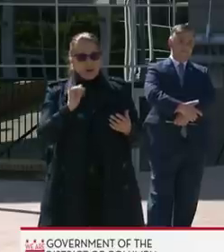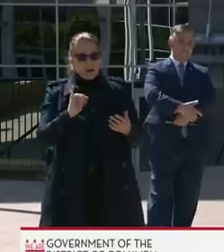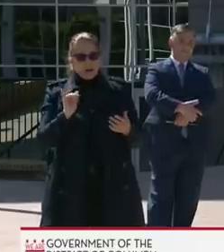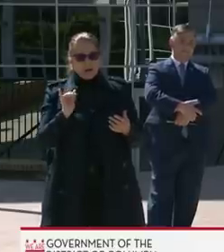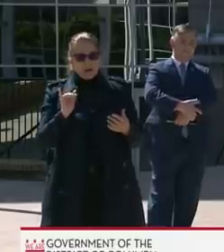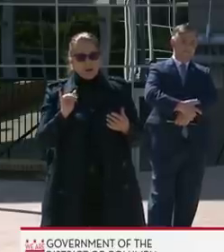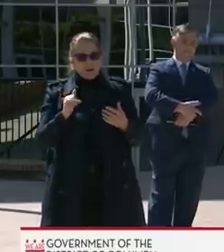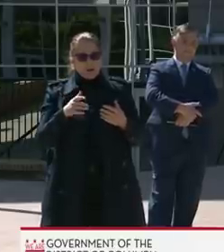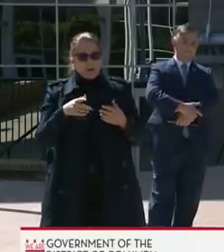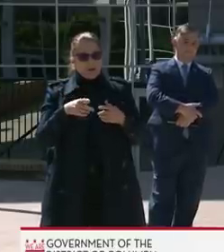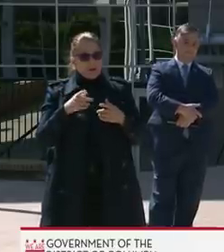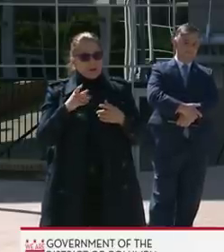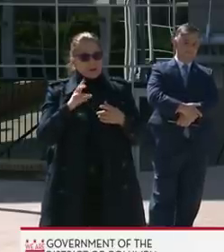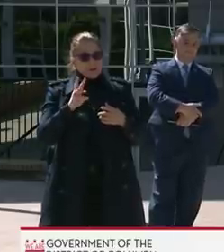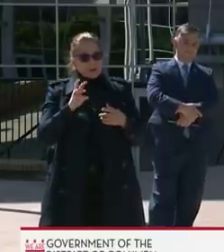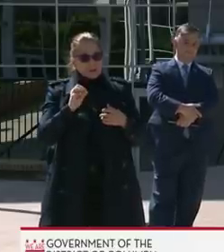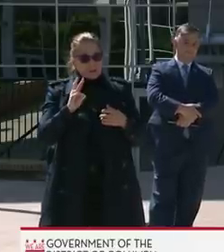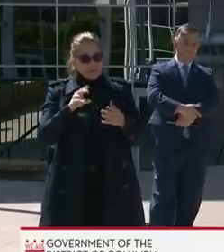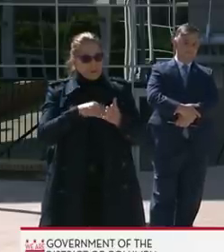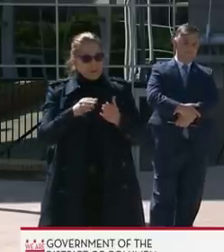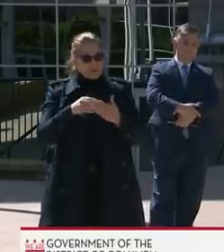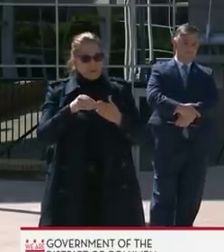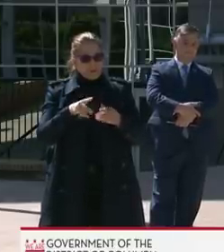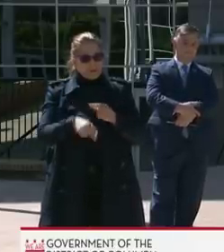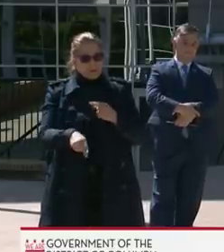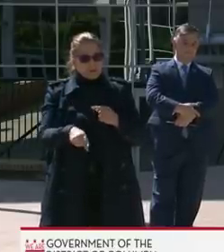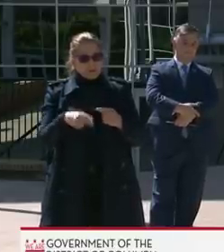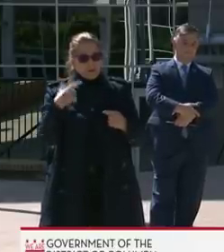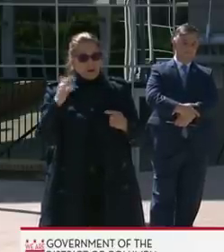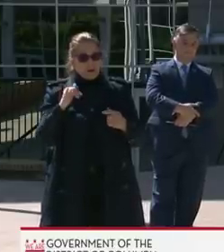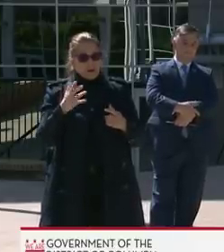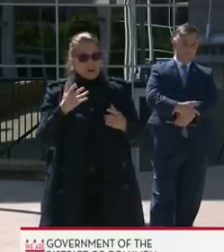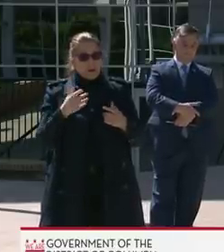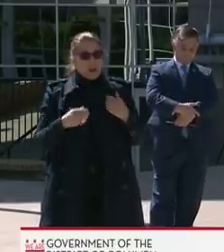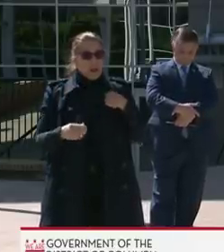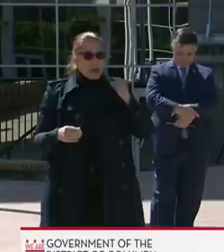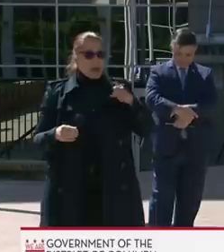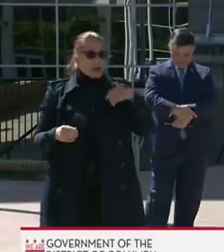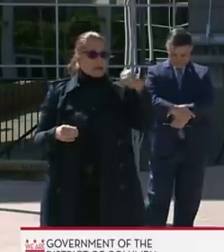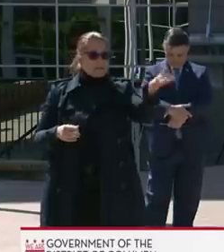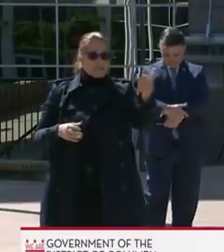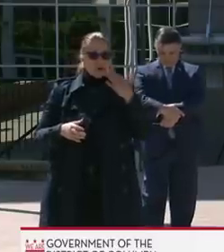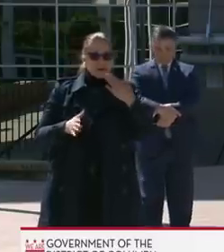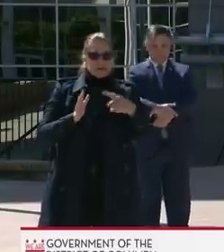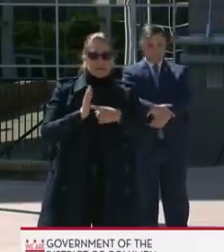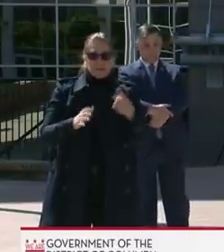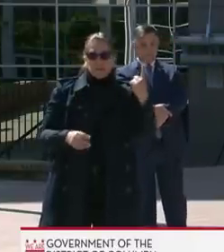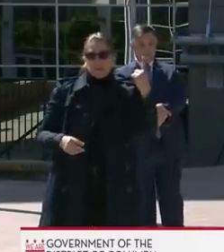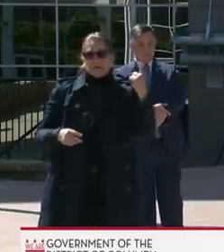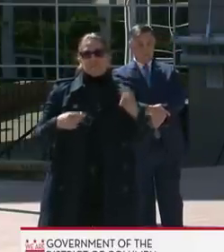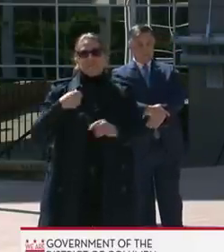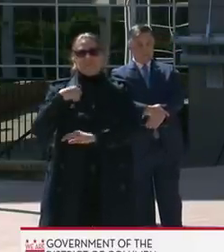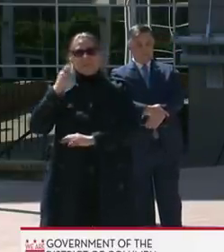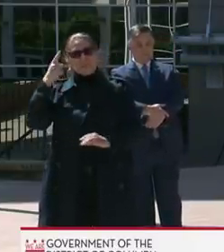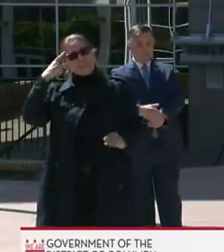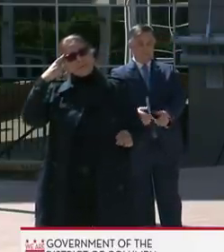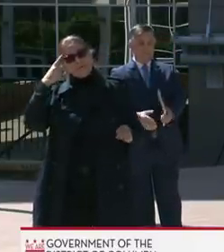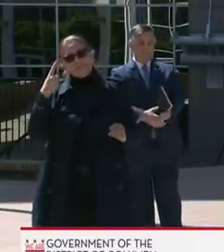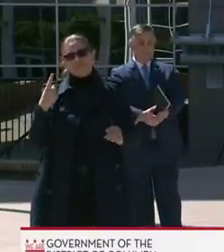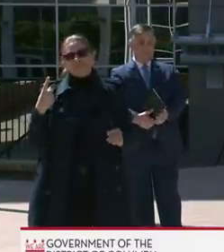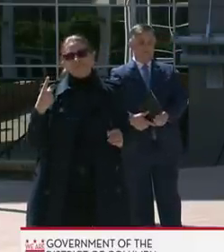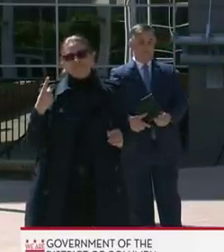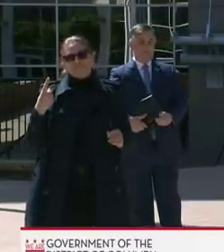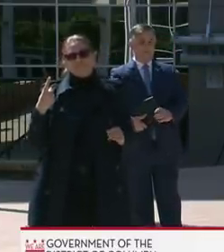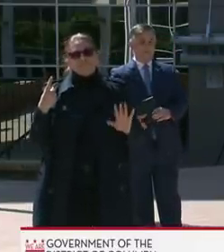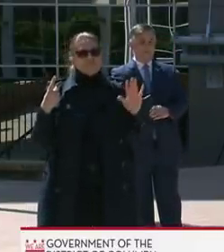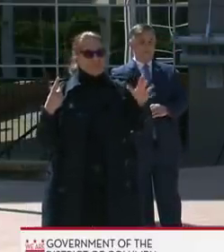good examples I can give you, and now I have to think of them off the top of my head, but. Let me give you an example